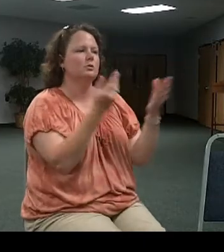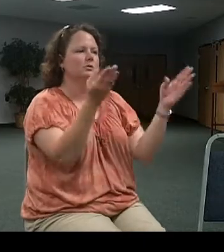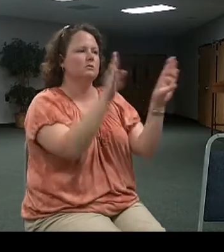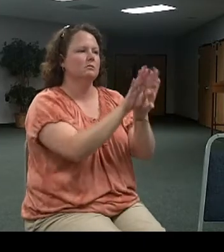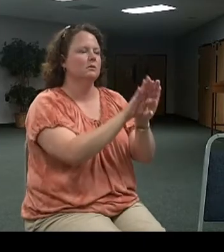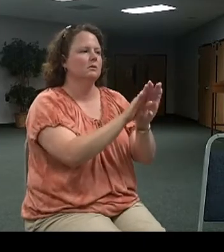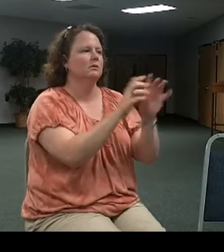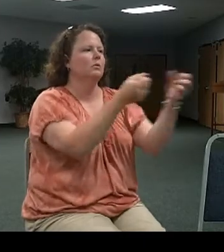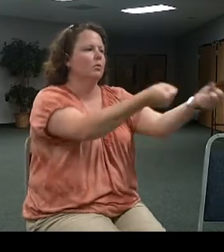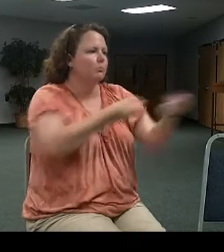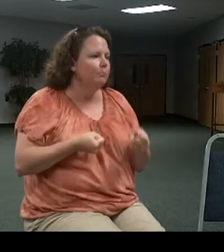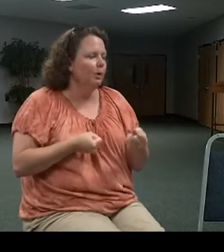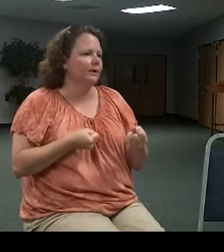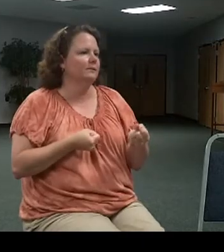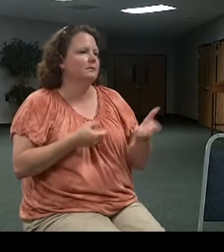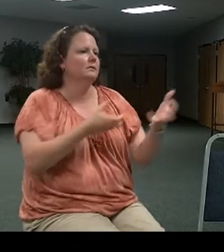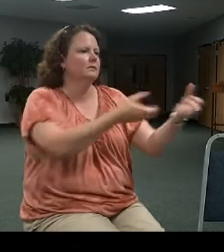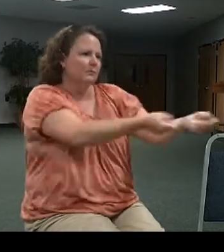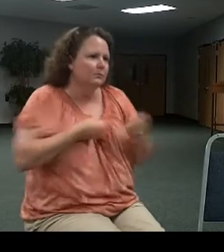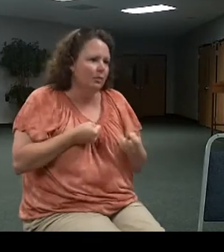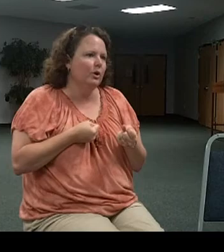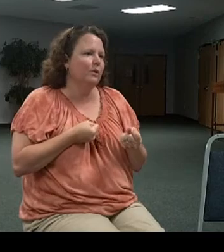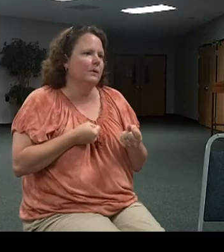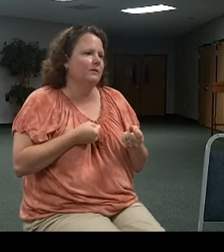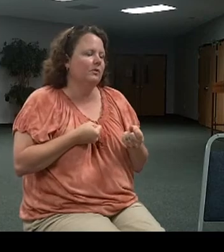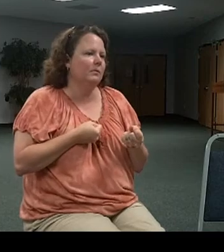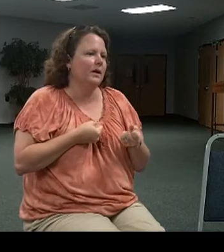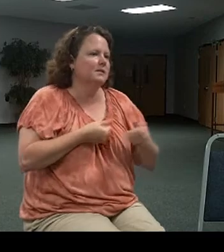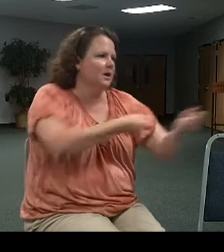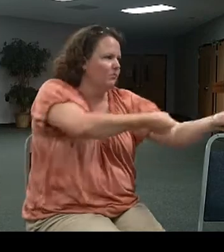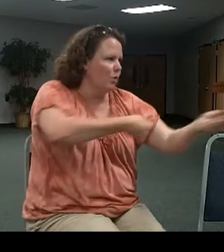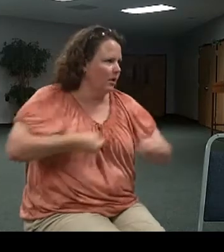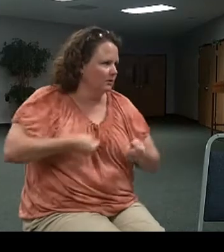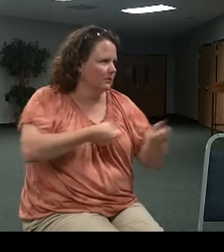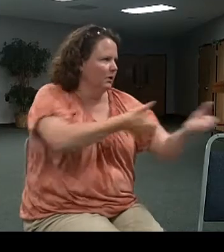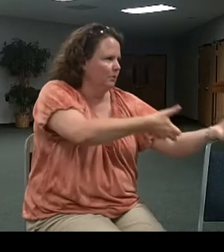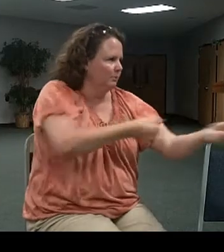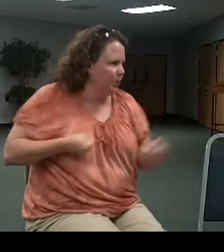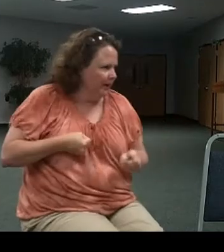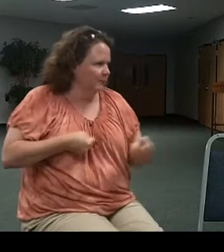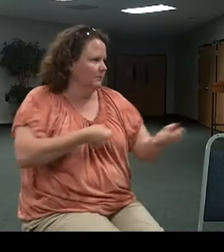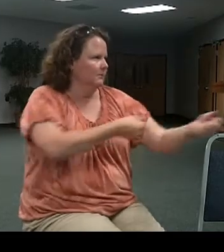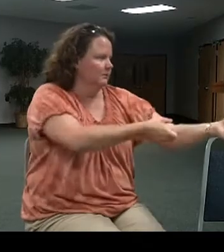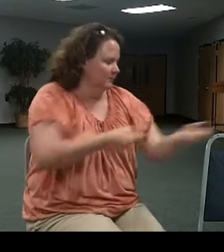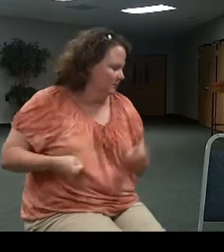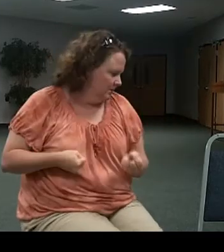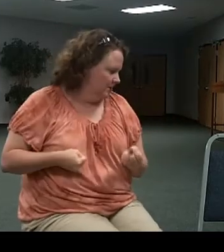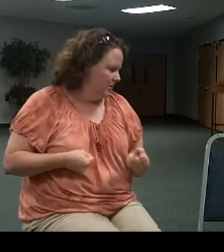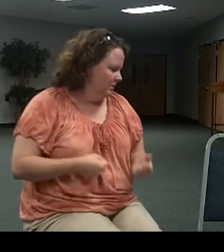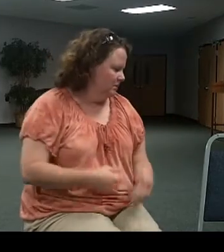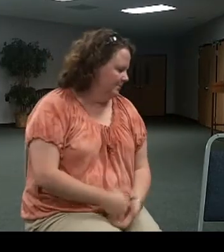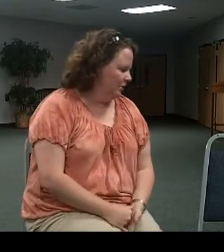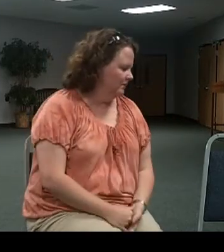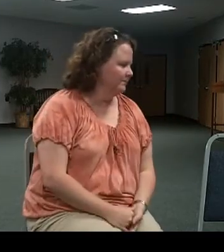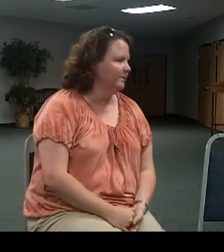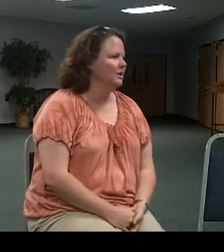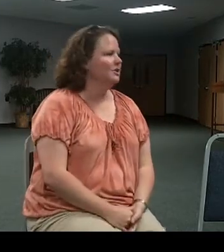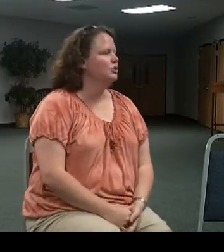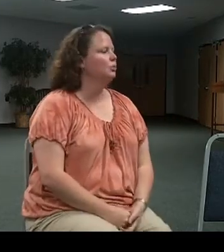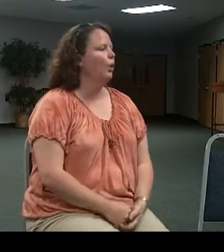closed. Pull it. Pull it open. If you're playing tug of war. Pulling. To pull. To